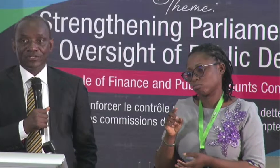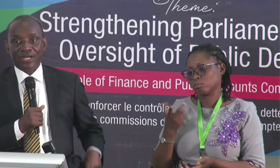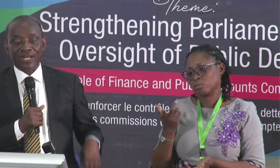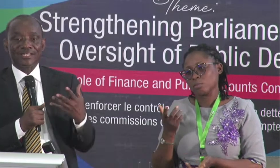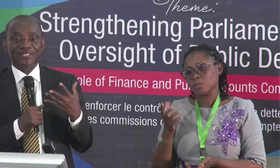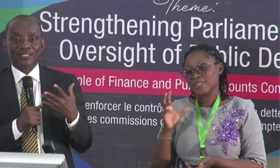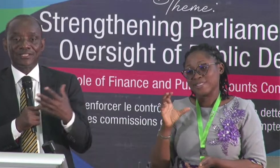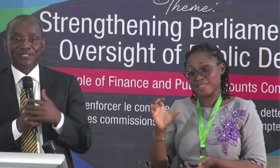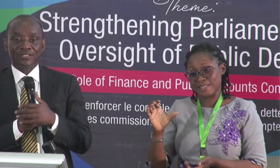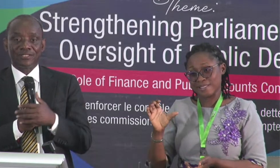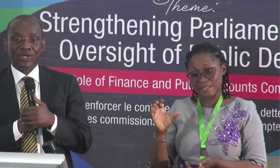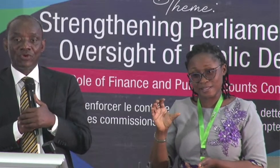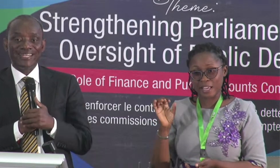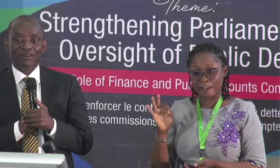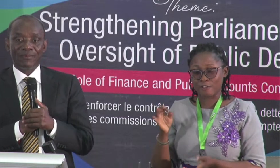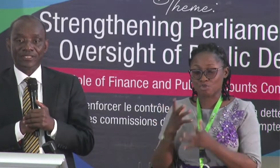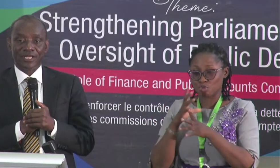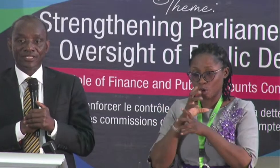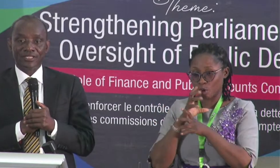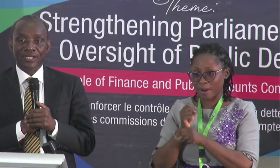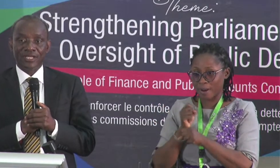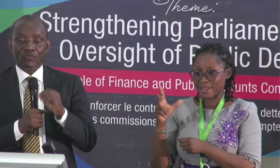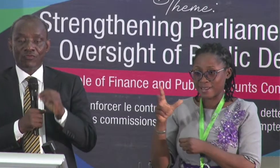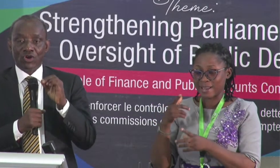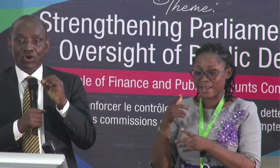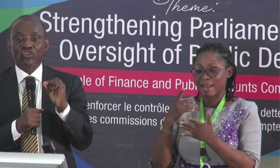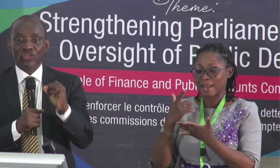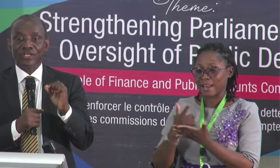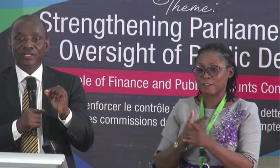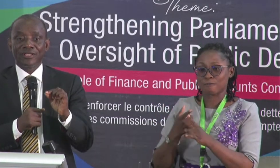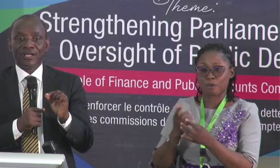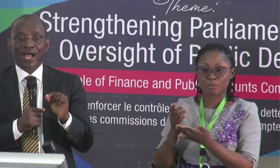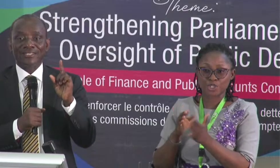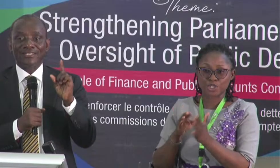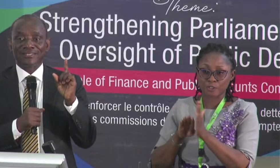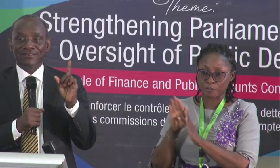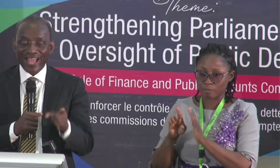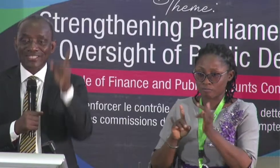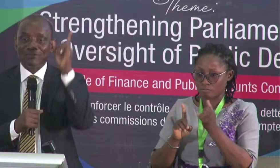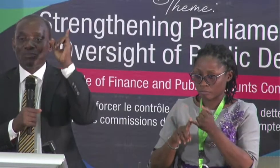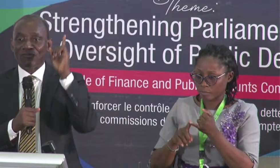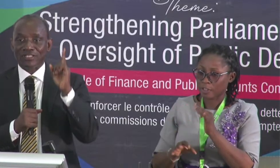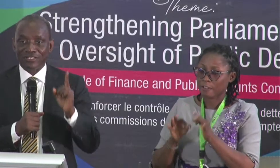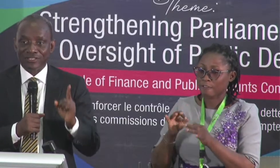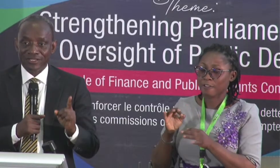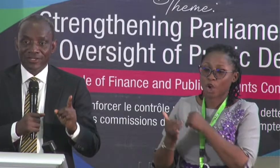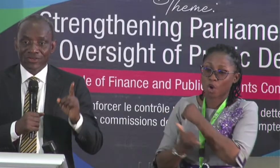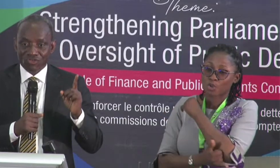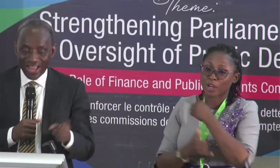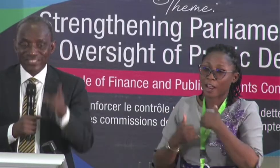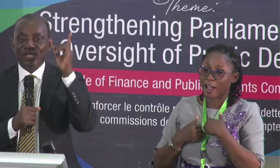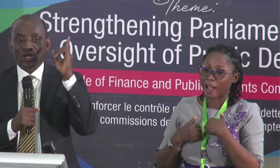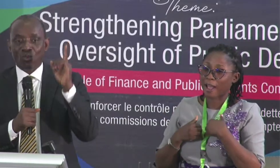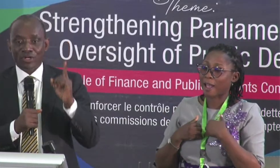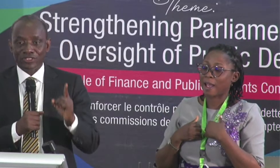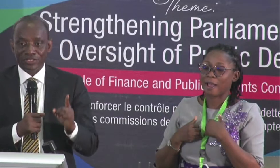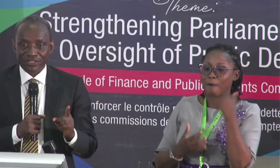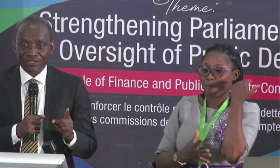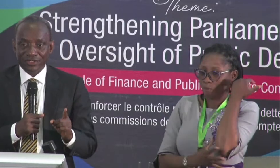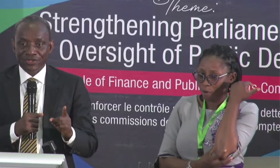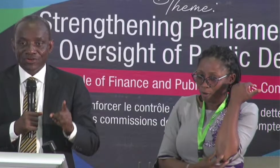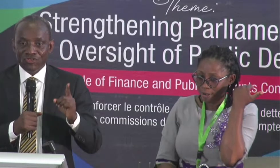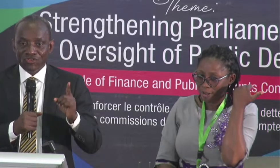us 3 lenses we can look at development. It says, if a country has rising poverty, rising